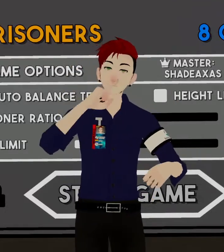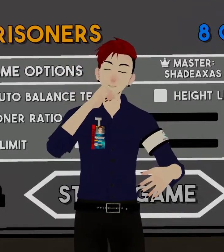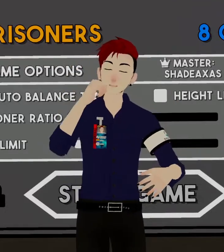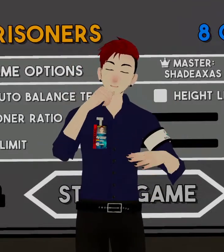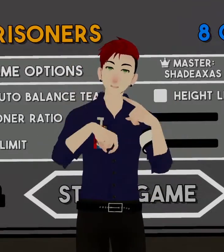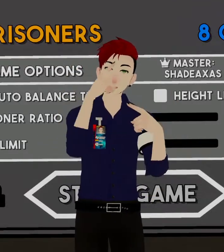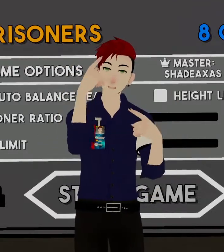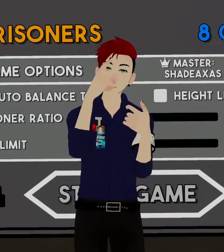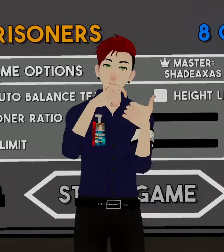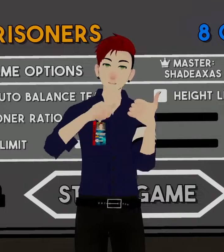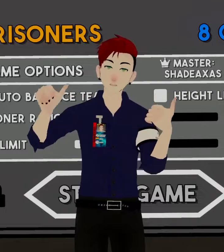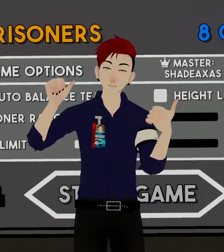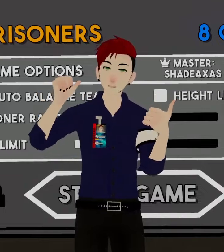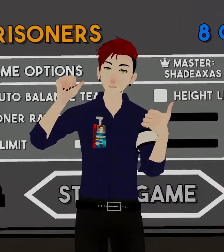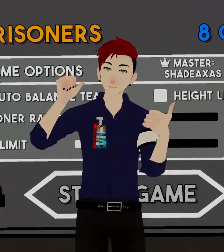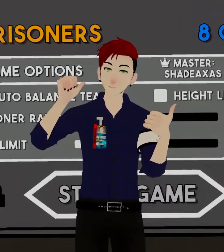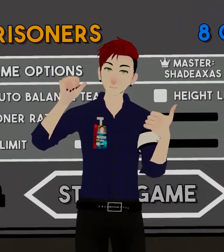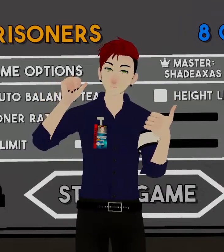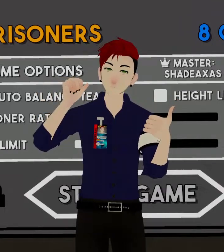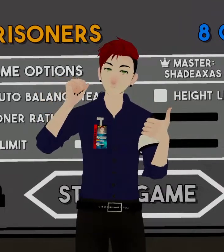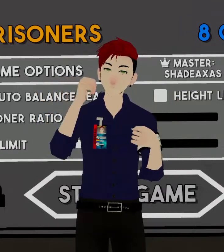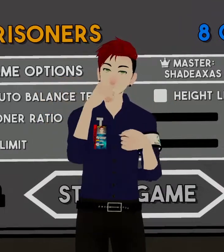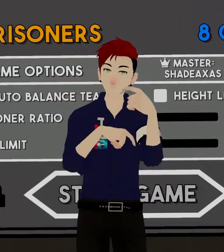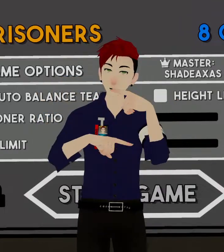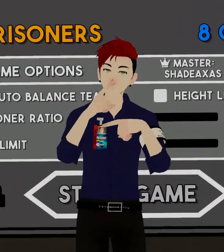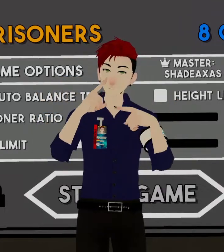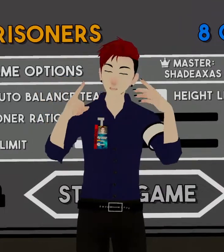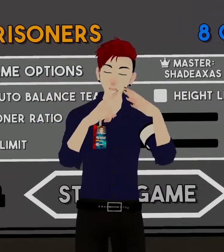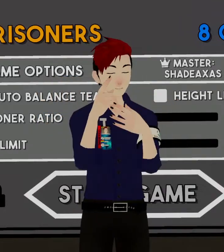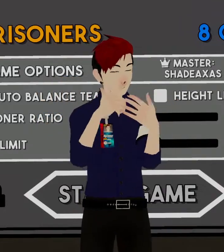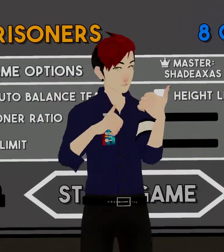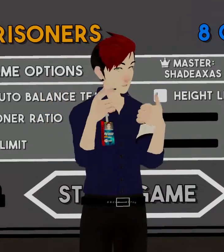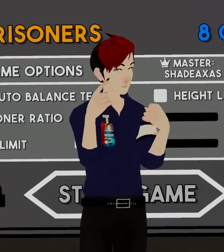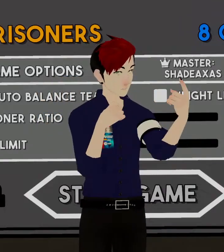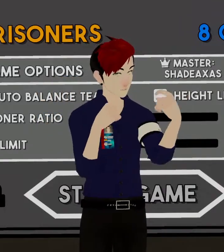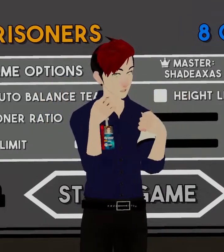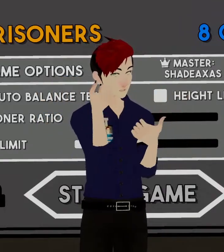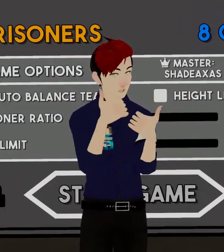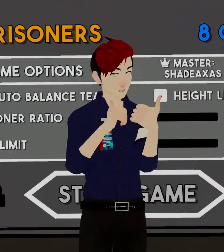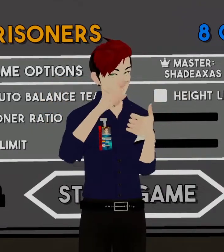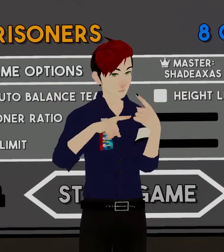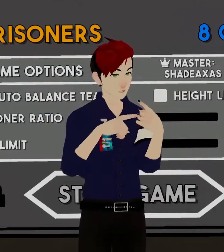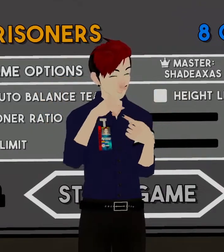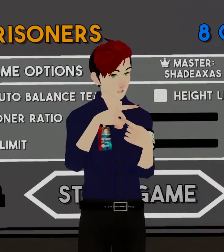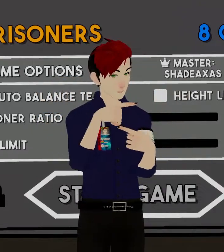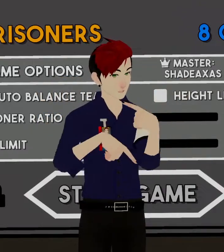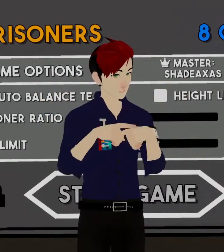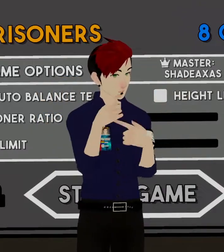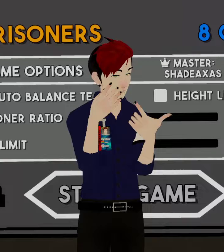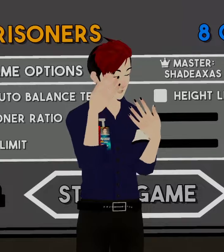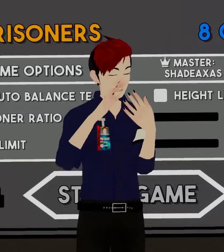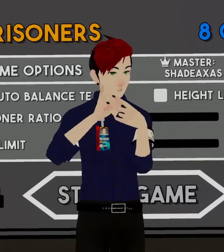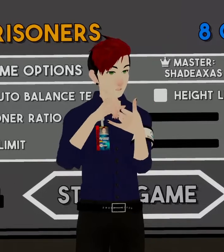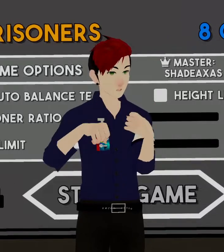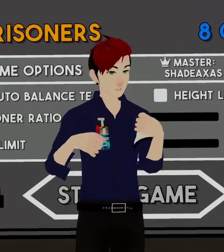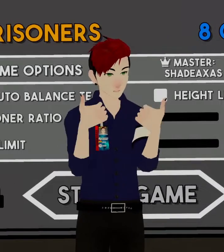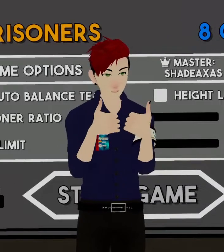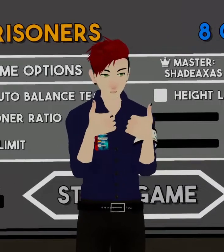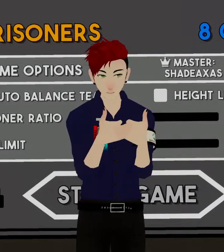Trying to think, I can't think of any other signs that would pop. But does anybody have any questions? Any like specific signs you want to know related with this